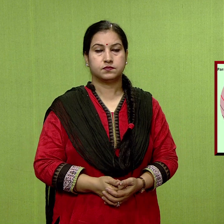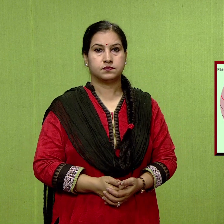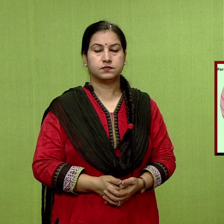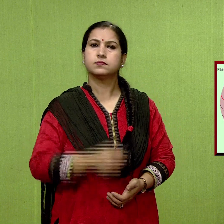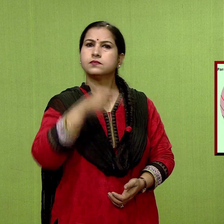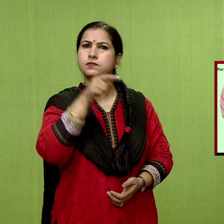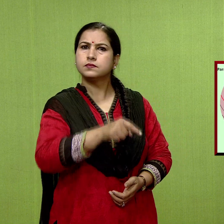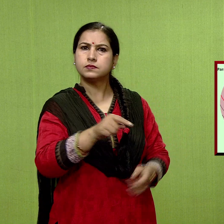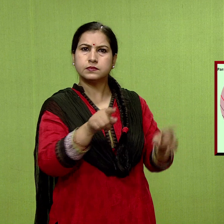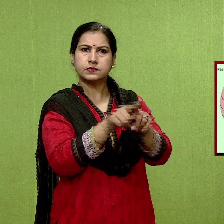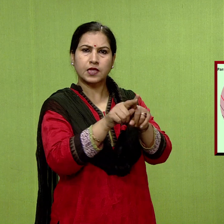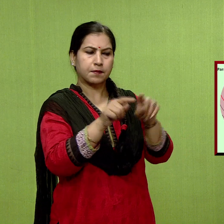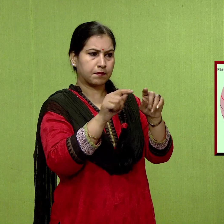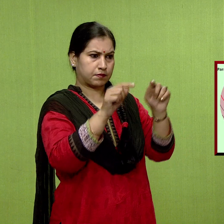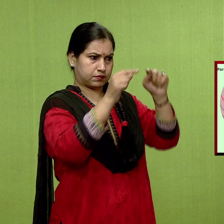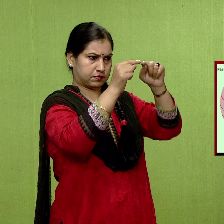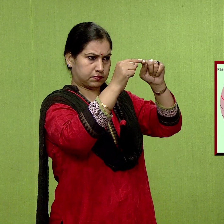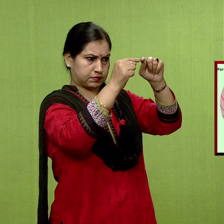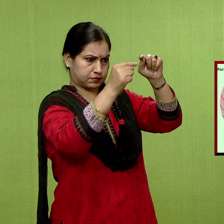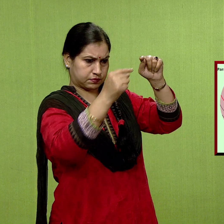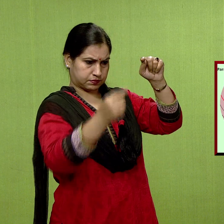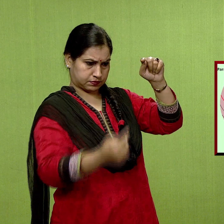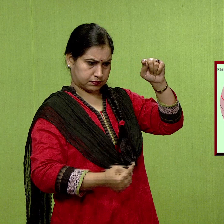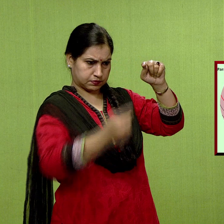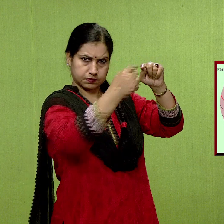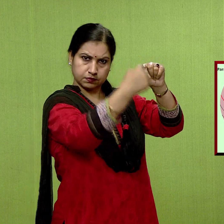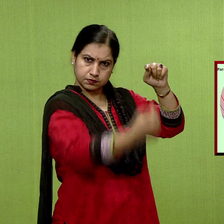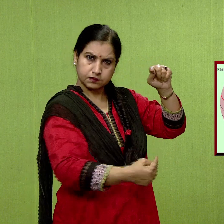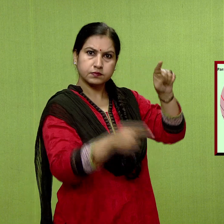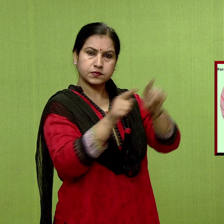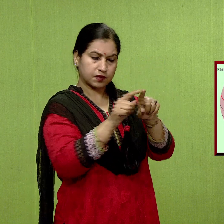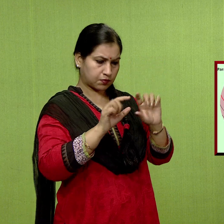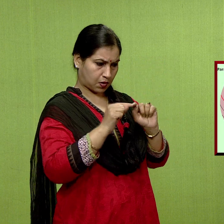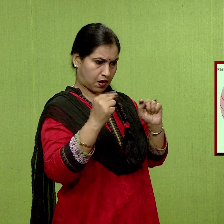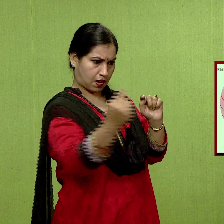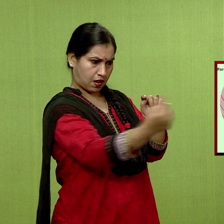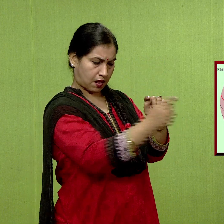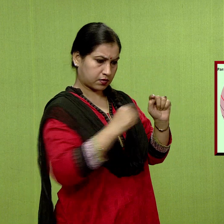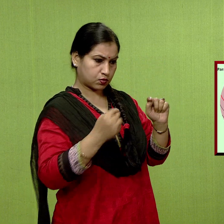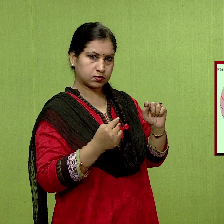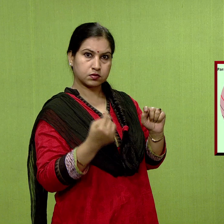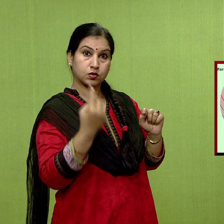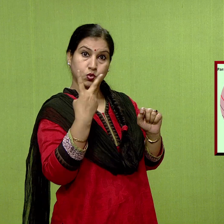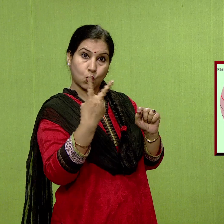There are two standard latitudes and longitudes for the purpose of understanding.